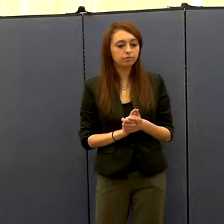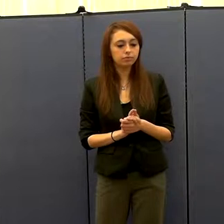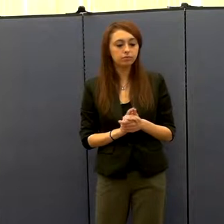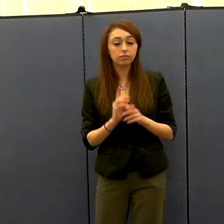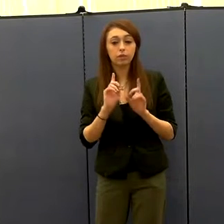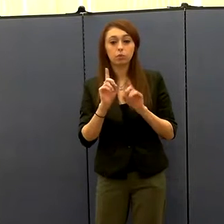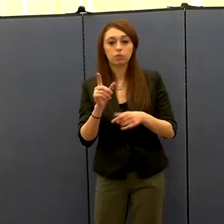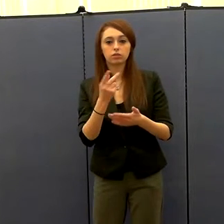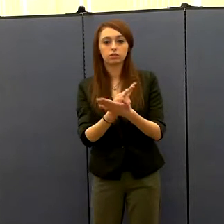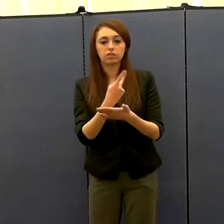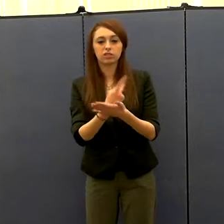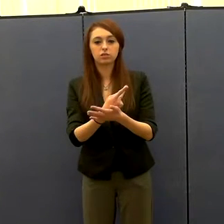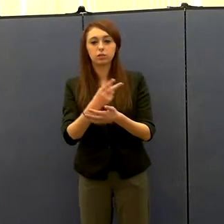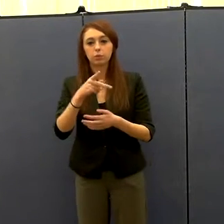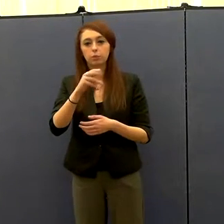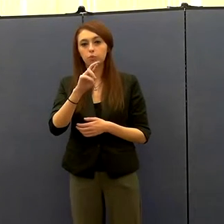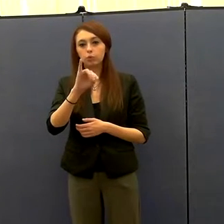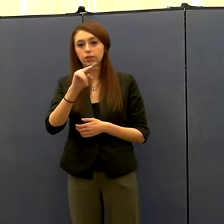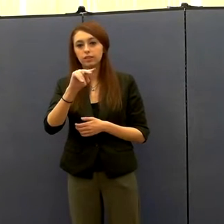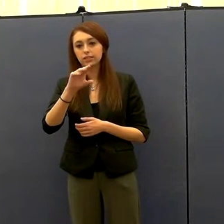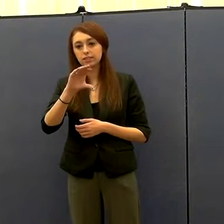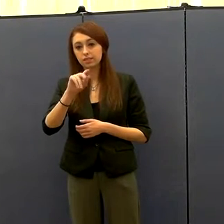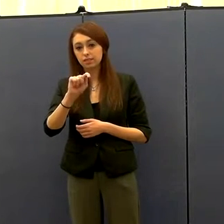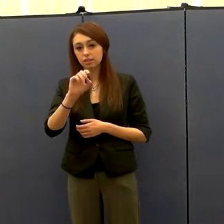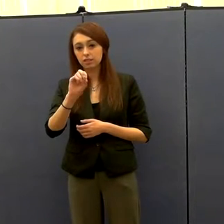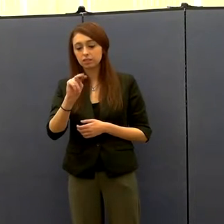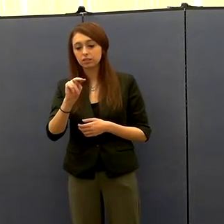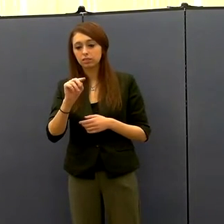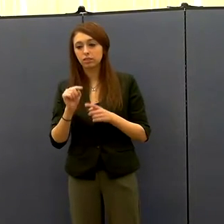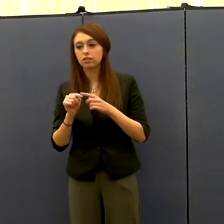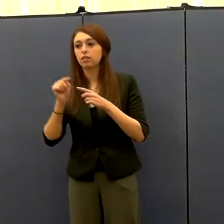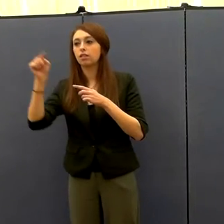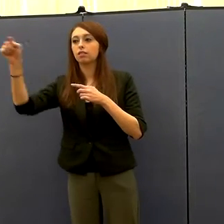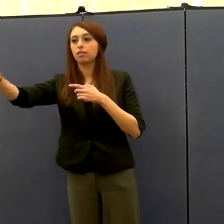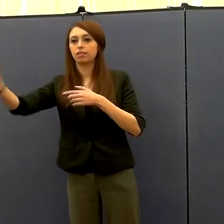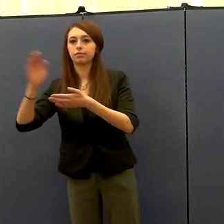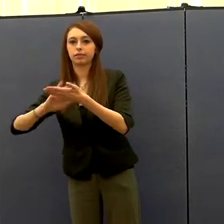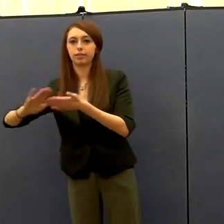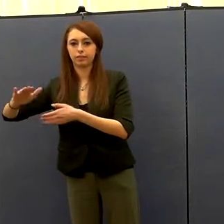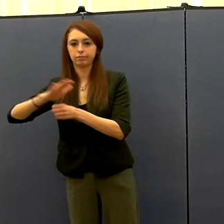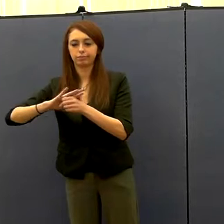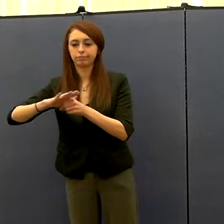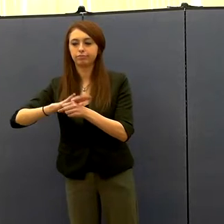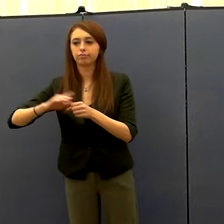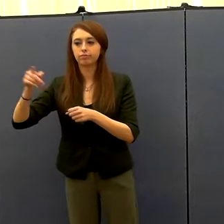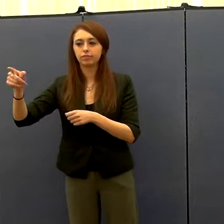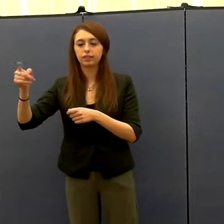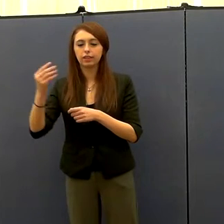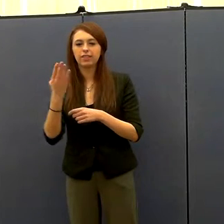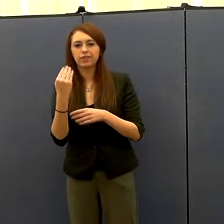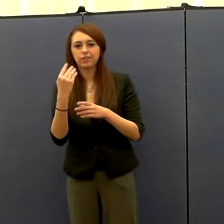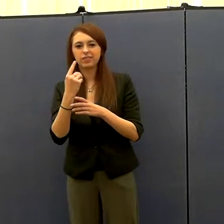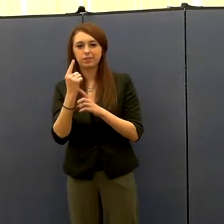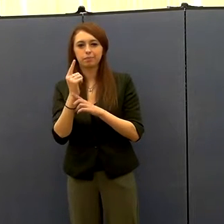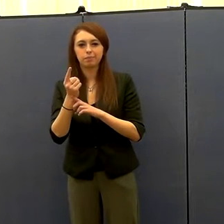school, was on the other side of campus, about a 50-minute round-trip walk, so it was a bit